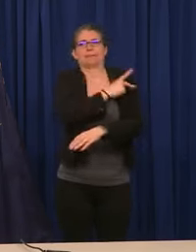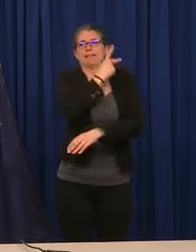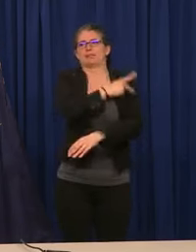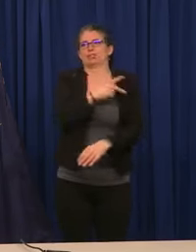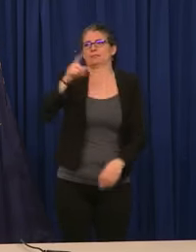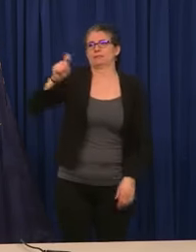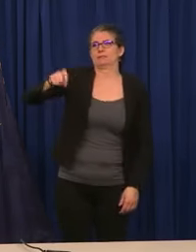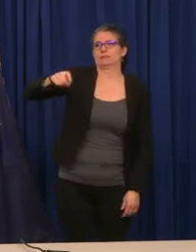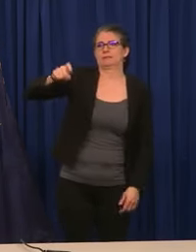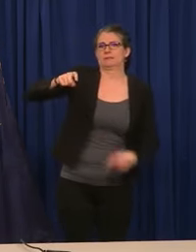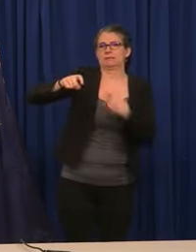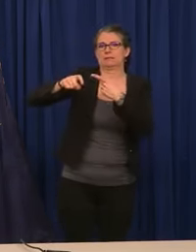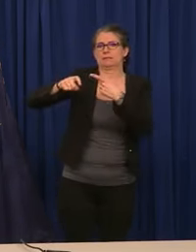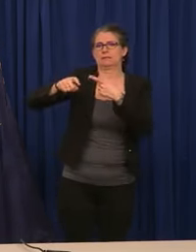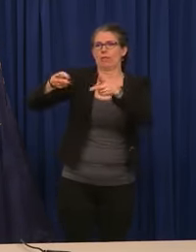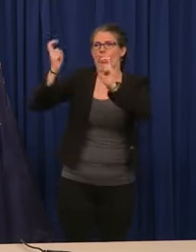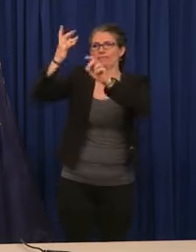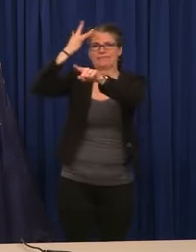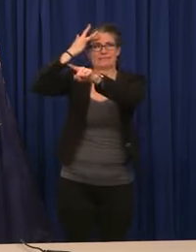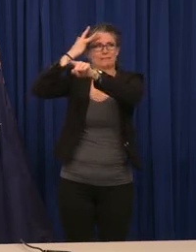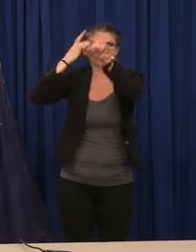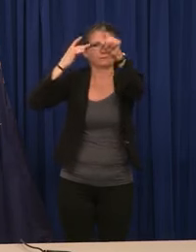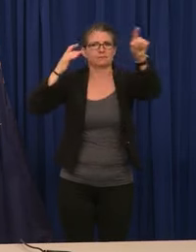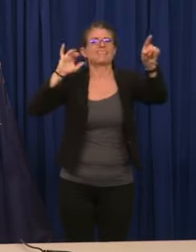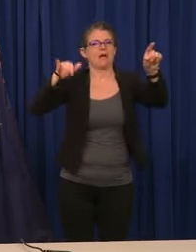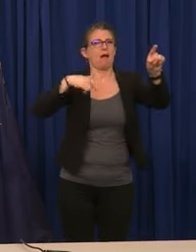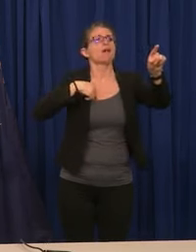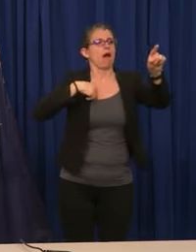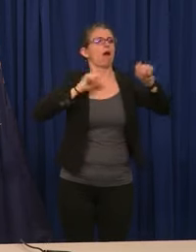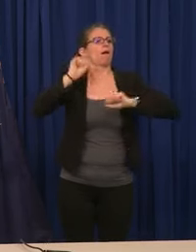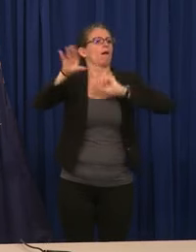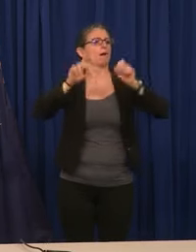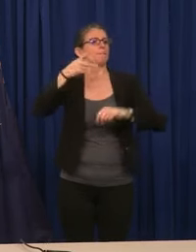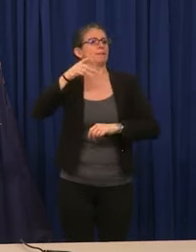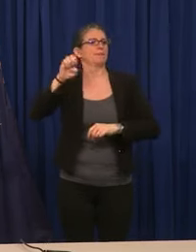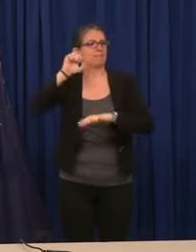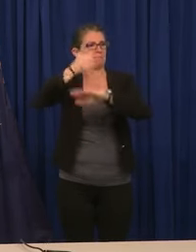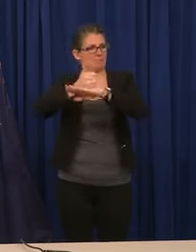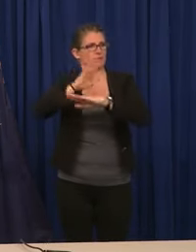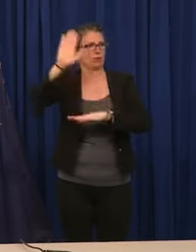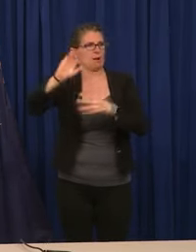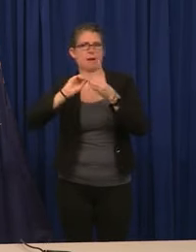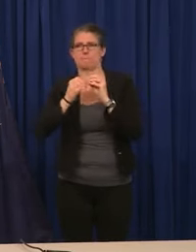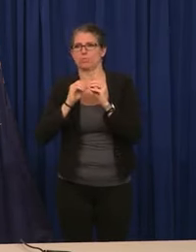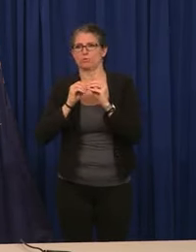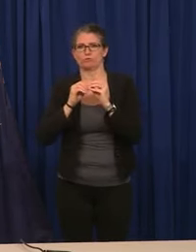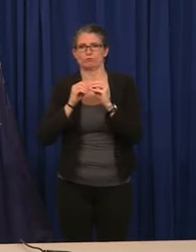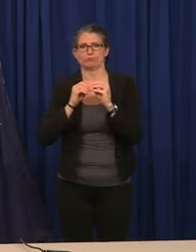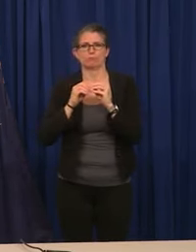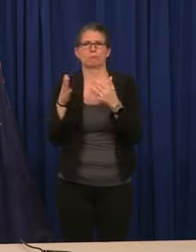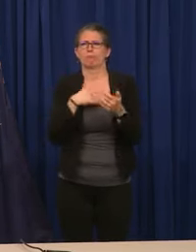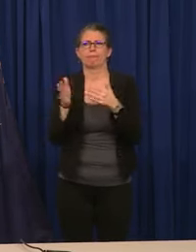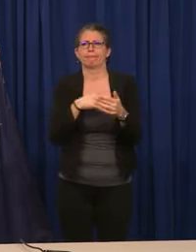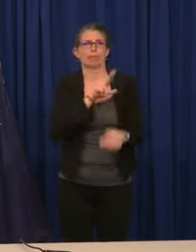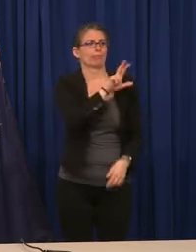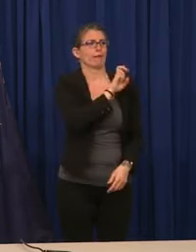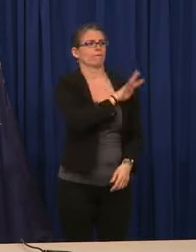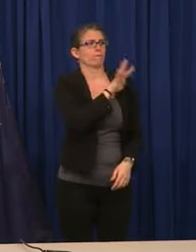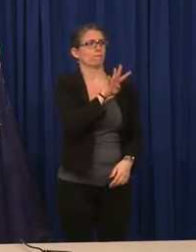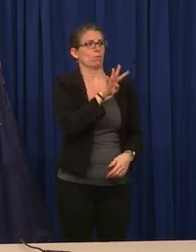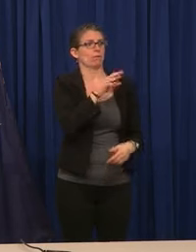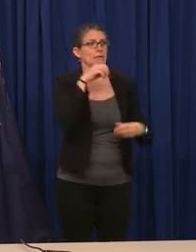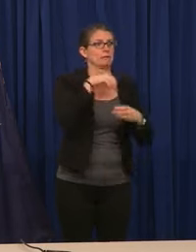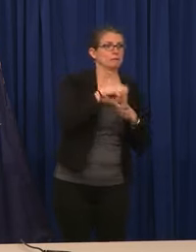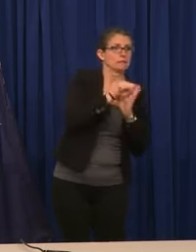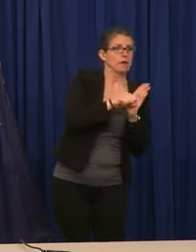to monitor their usage of PPE and their needs for PPE, not on a multi-month basis, but